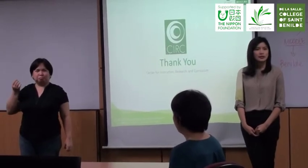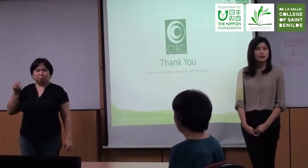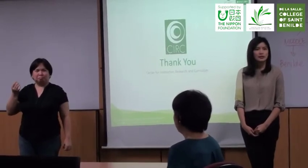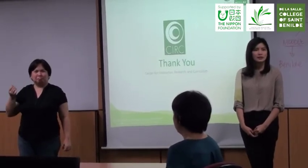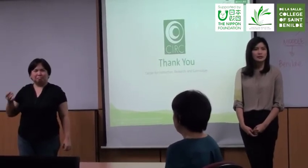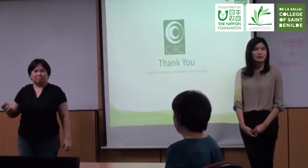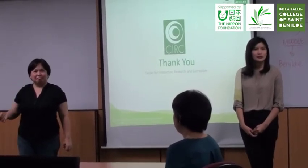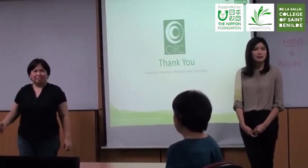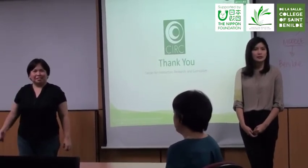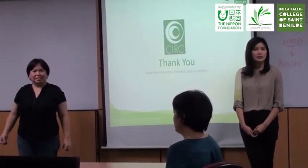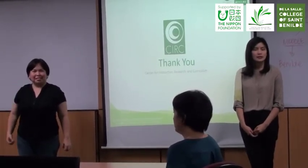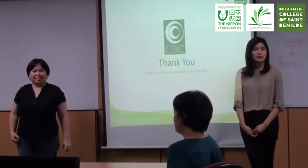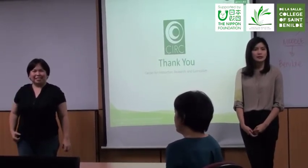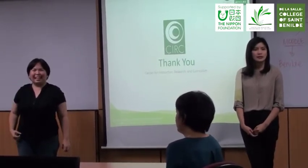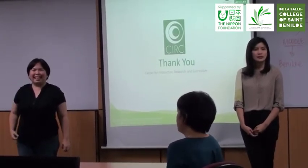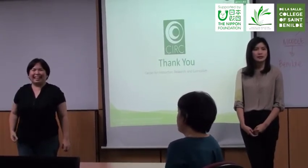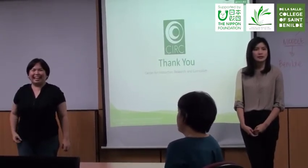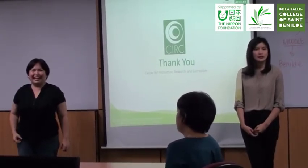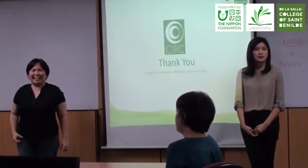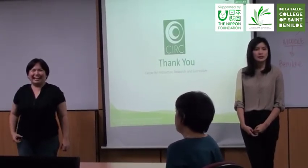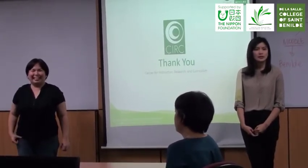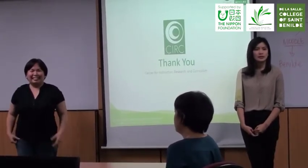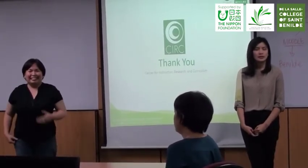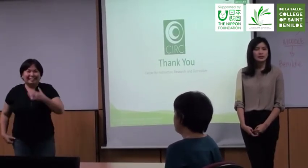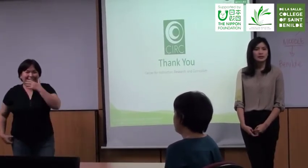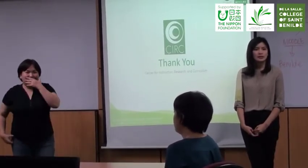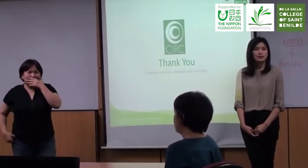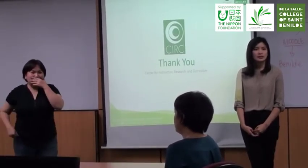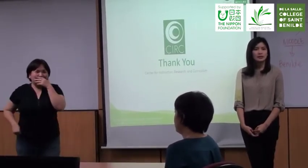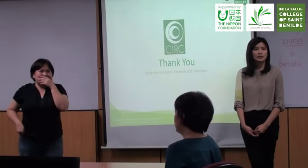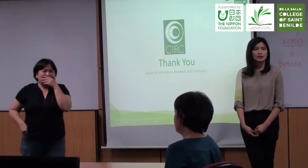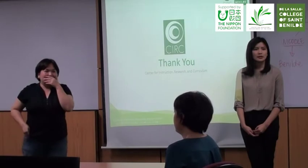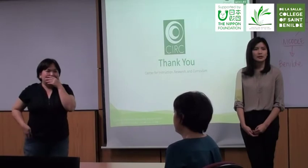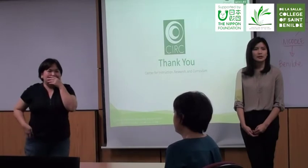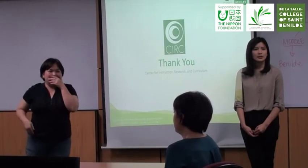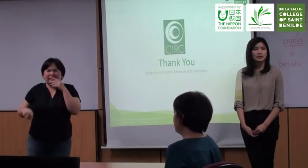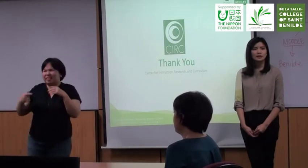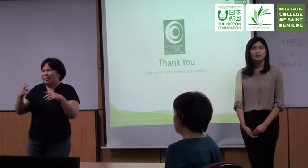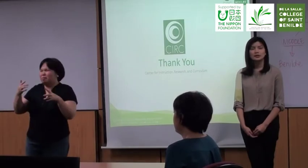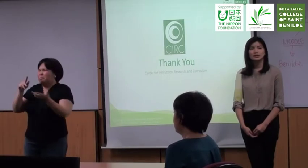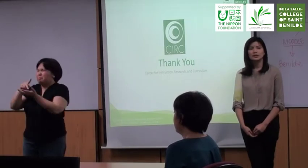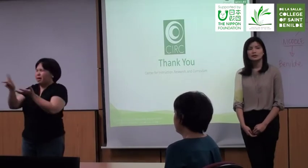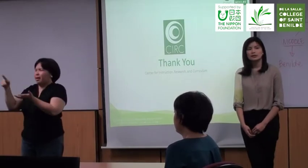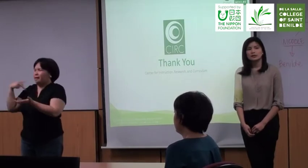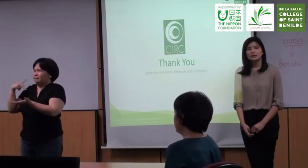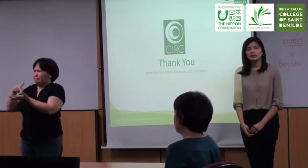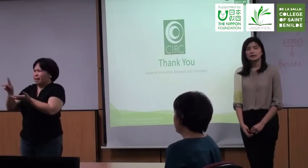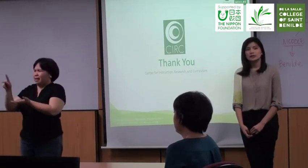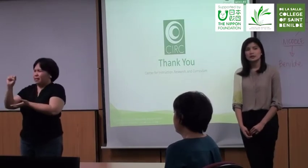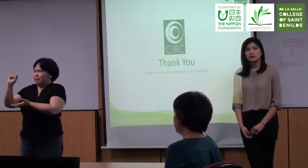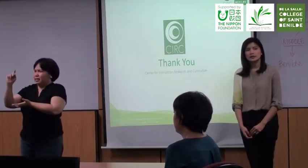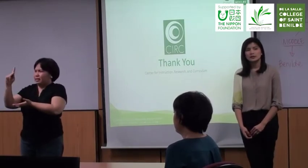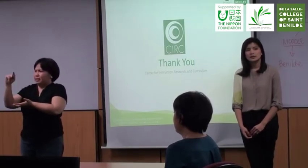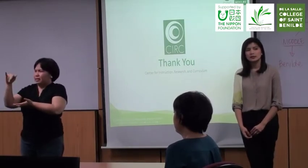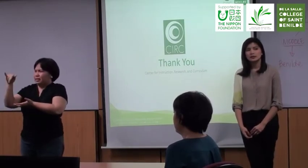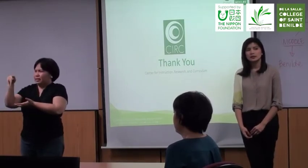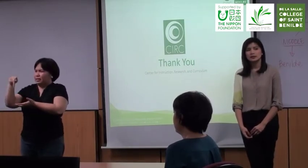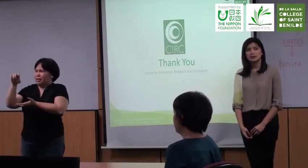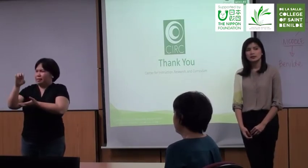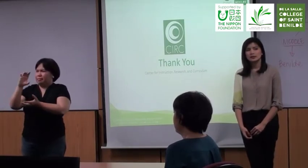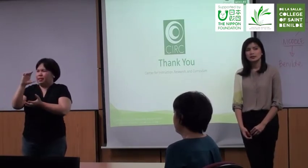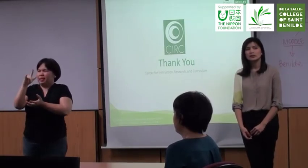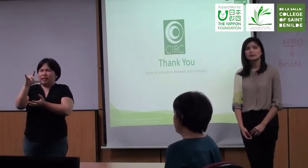For Skype Plus may bayad pag grupo. So Hangouts na lang. Google Hangouts. And we can actually, there's a plugin in